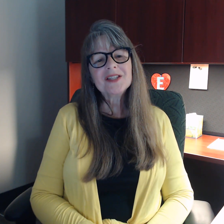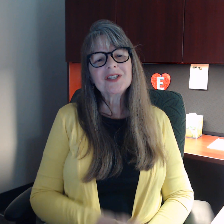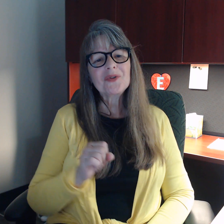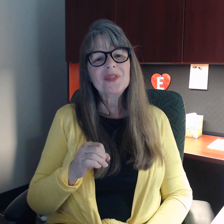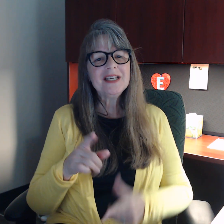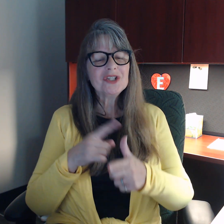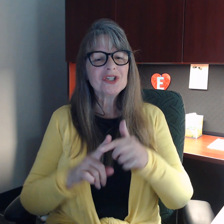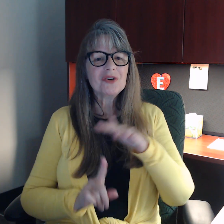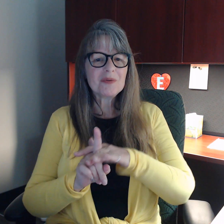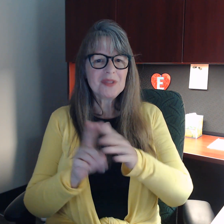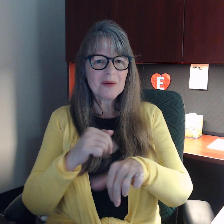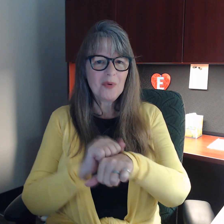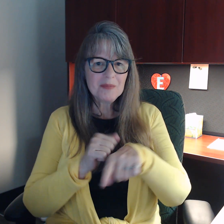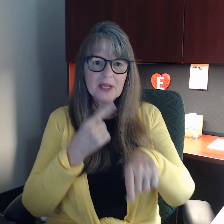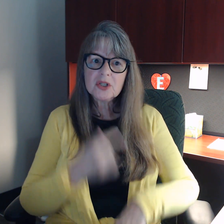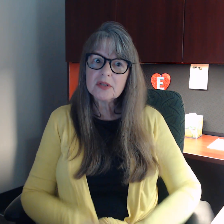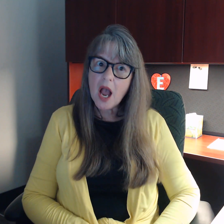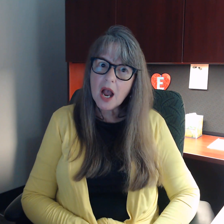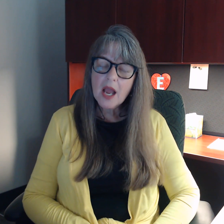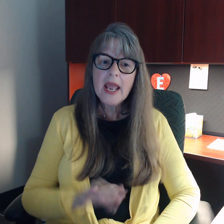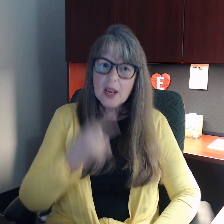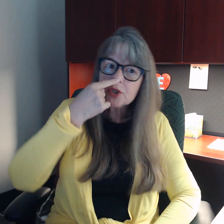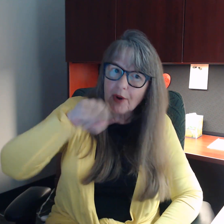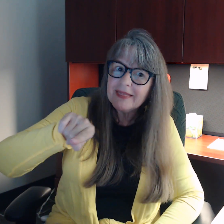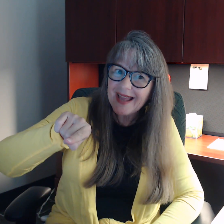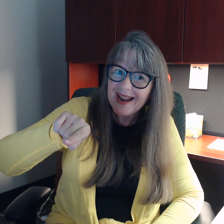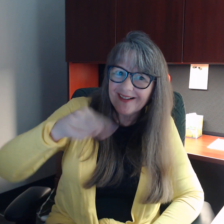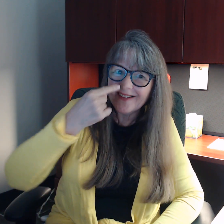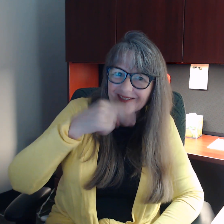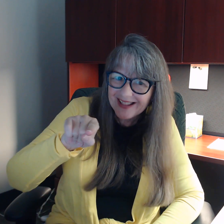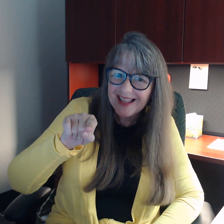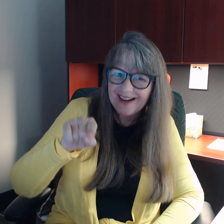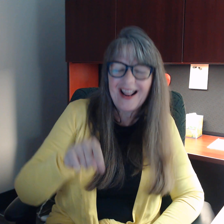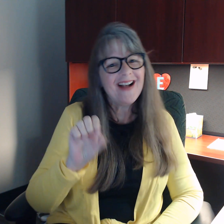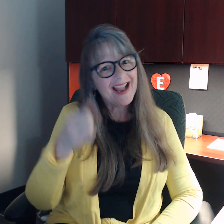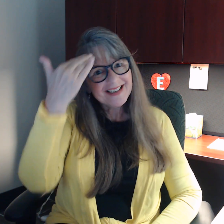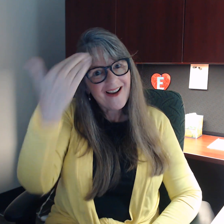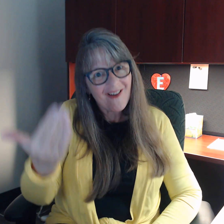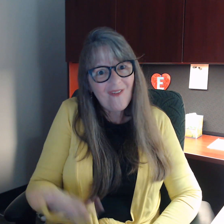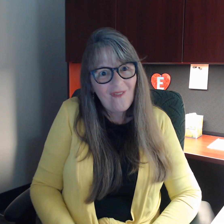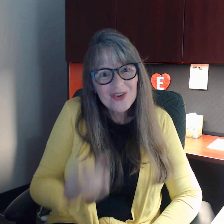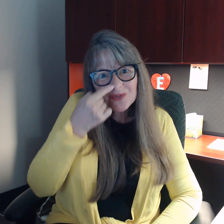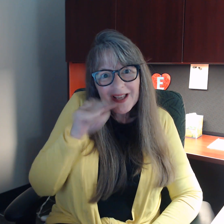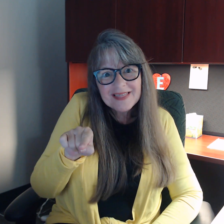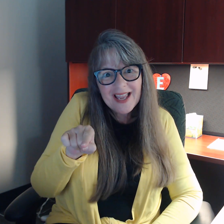so then she showed up at the appointment and she goes, it was right there. And I go, I know, just right